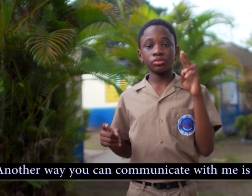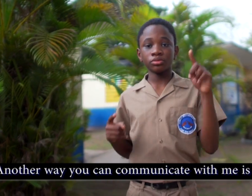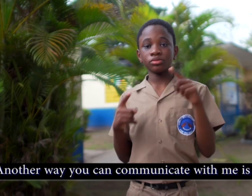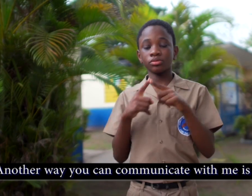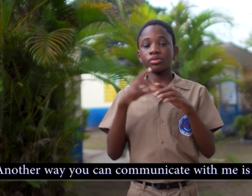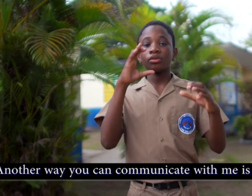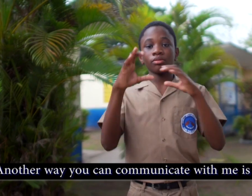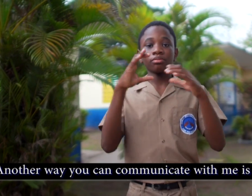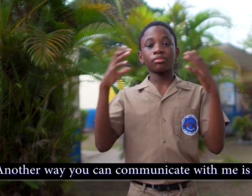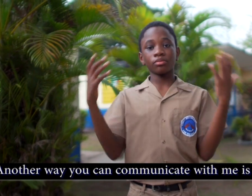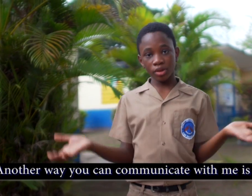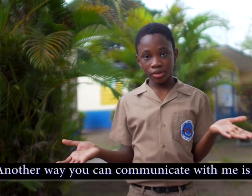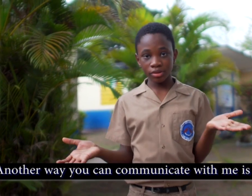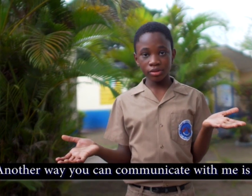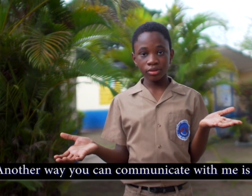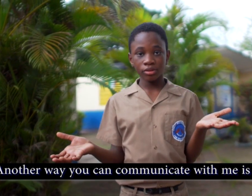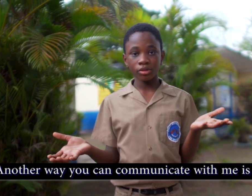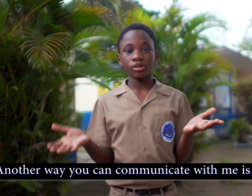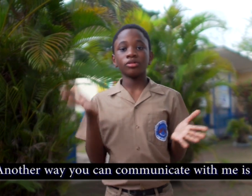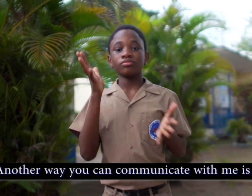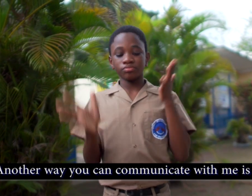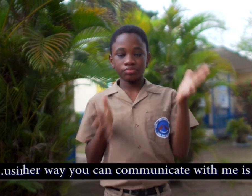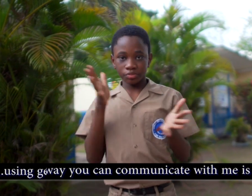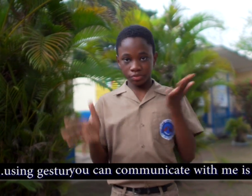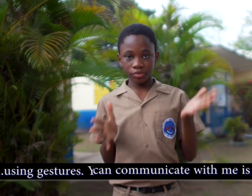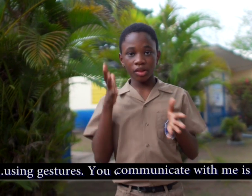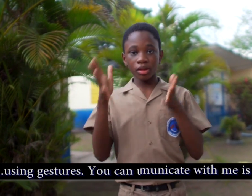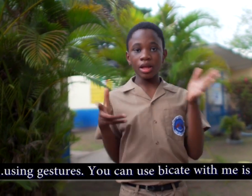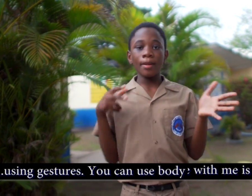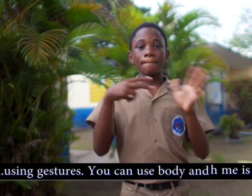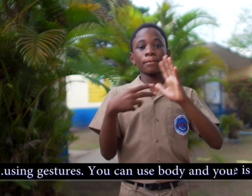Another way you can communicate with me is by using gestures.